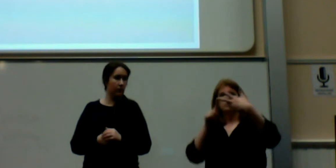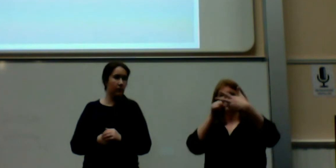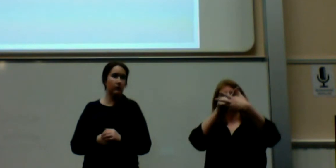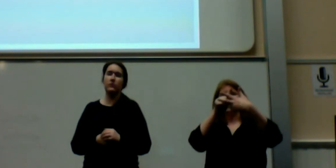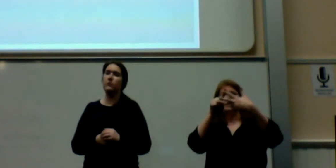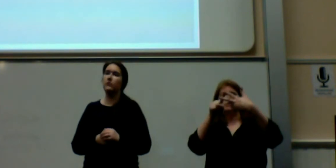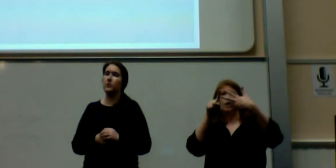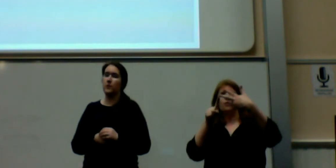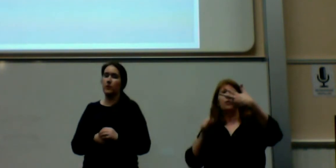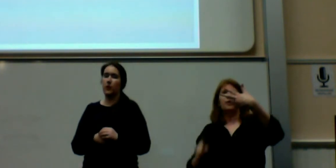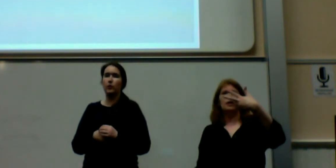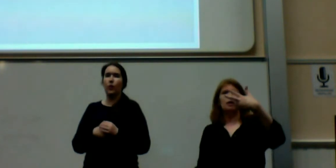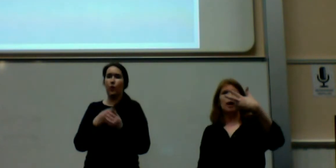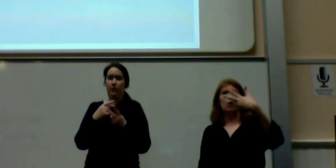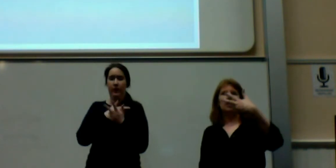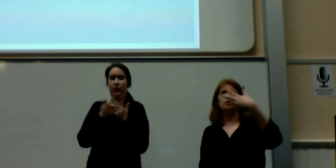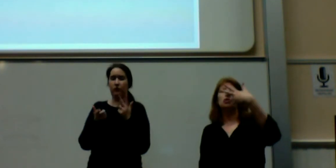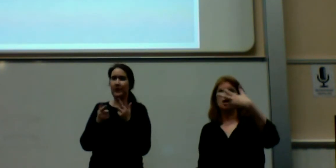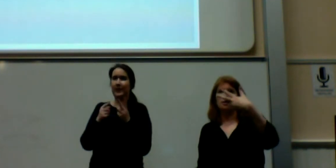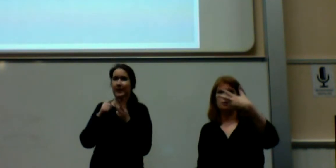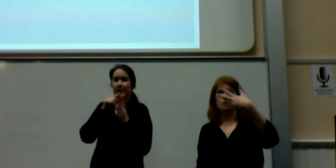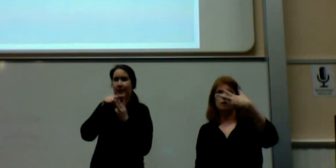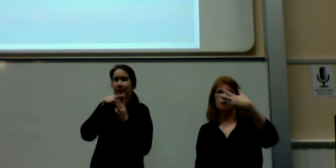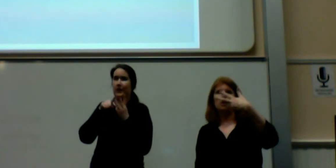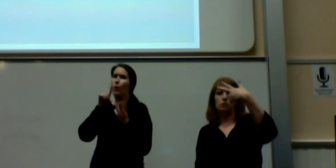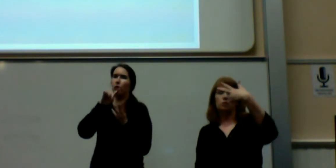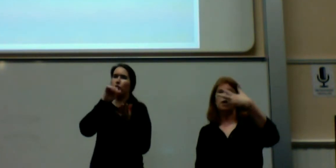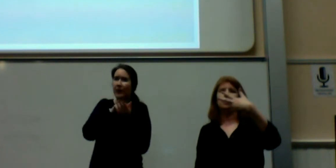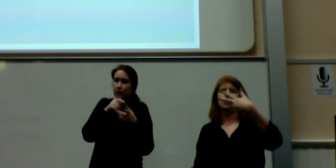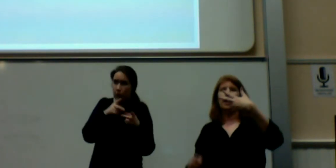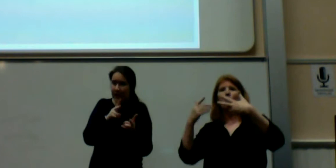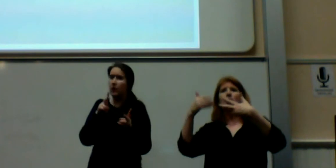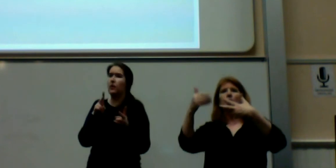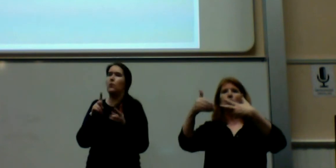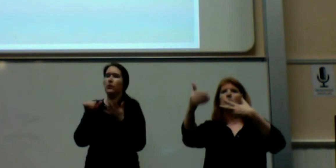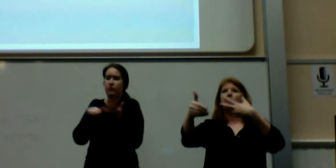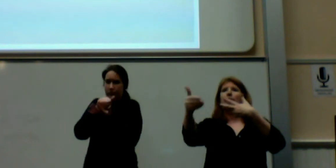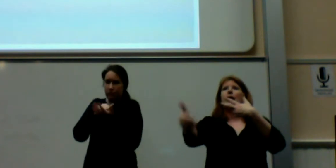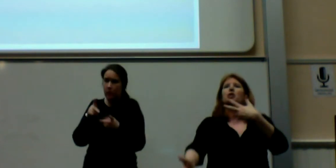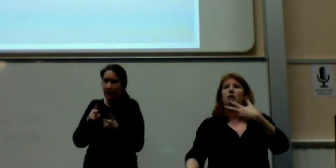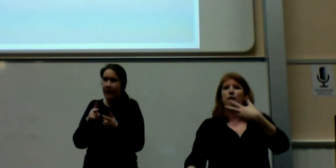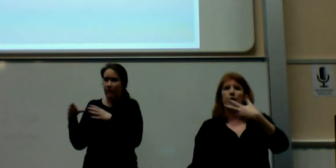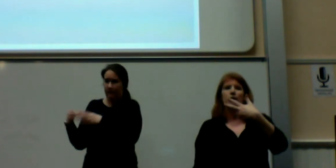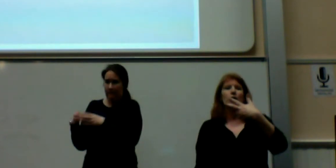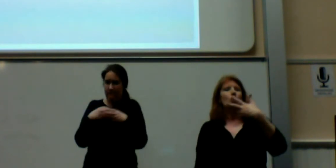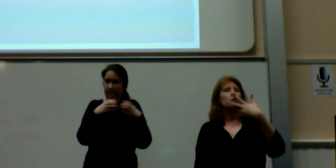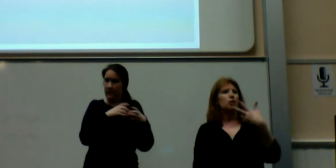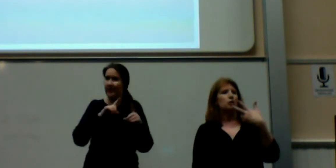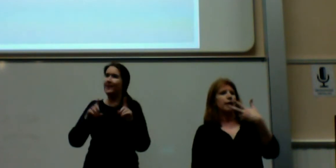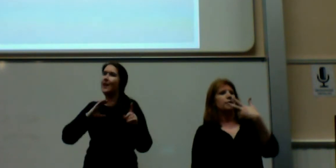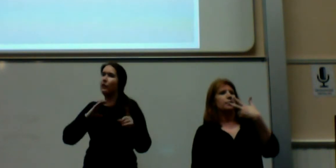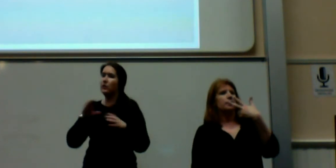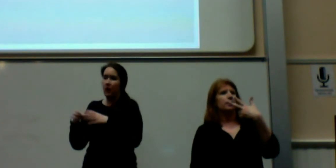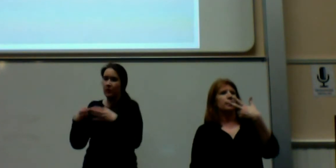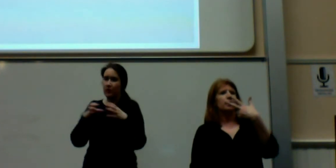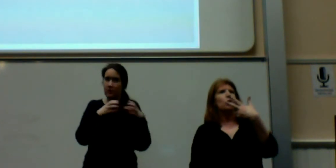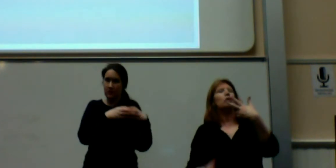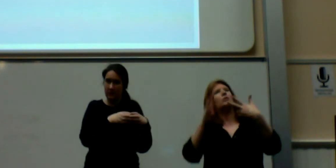These ways of thinking about what is just and what is right, or how we get to right action,